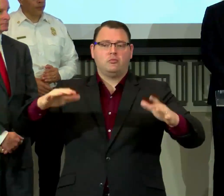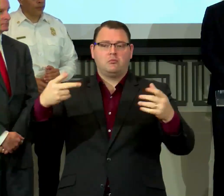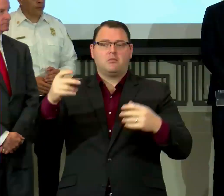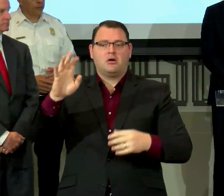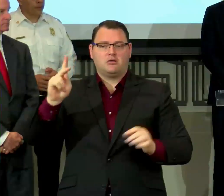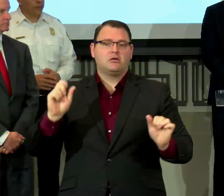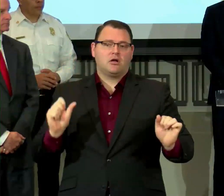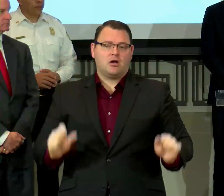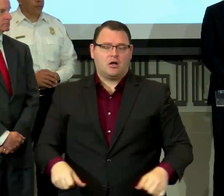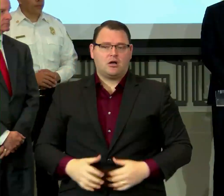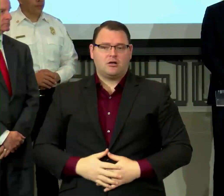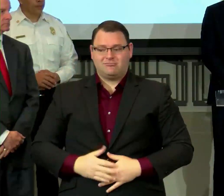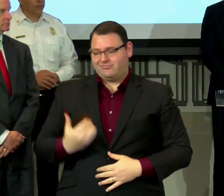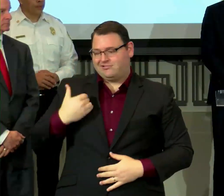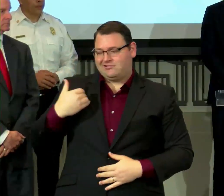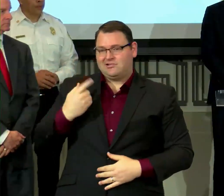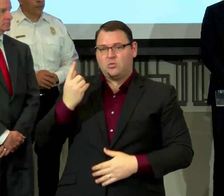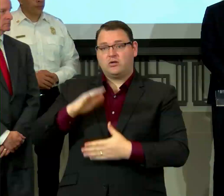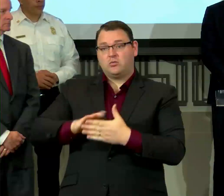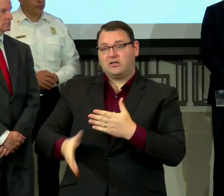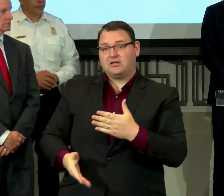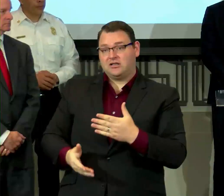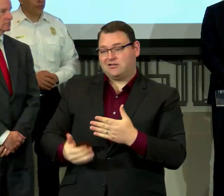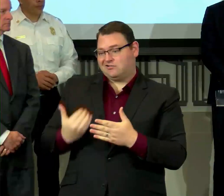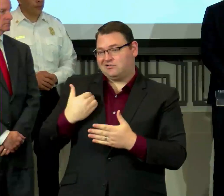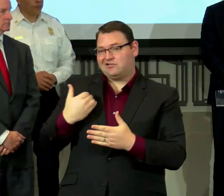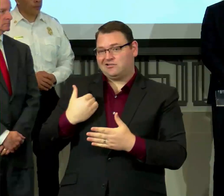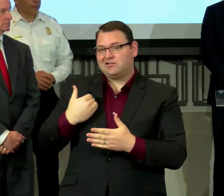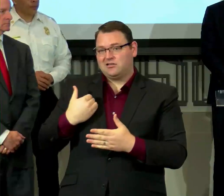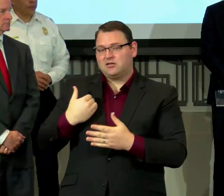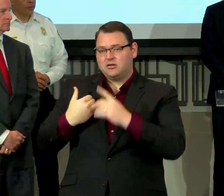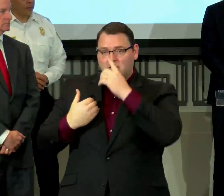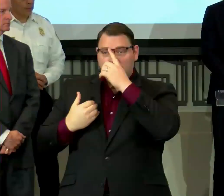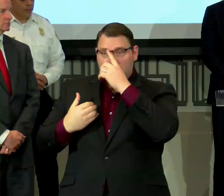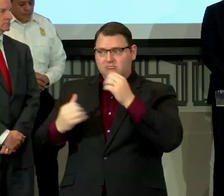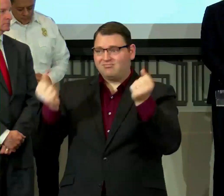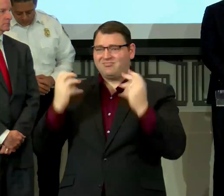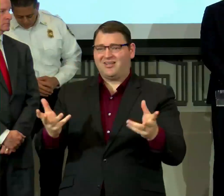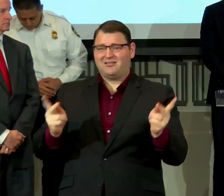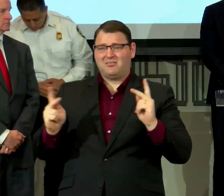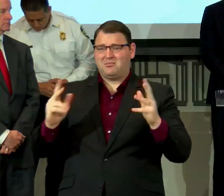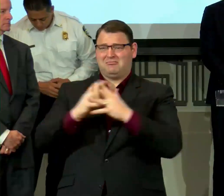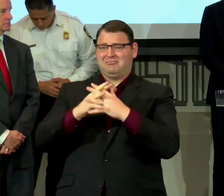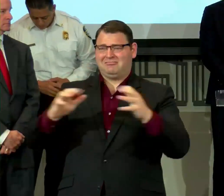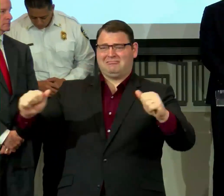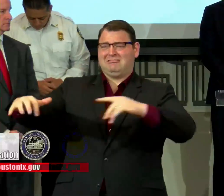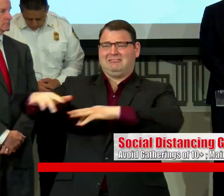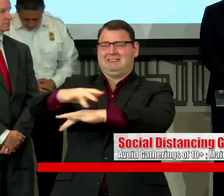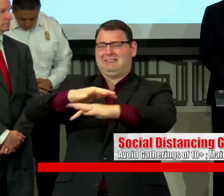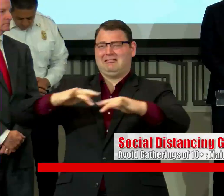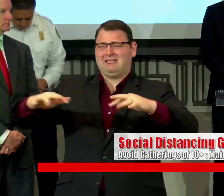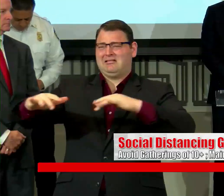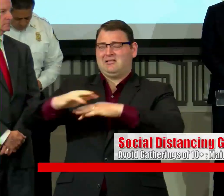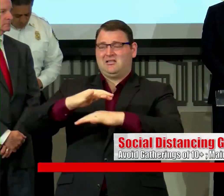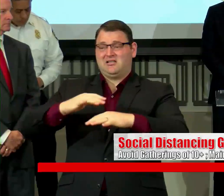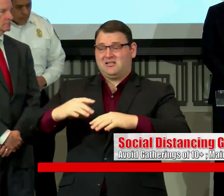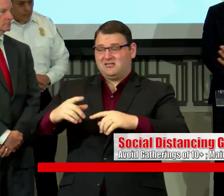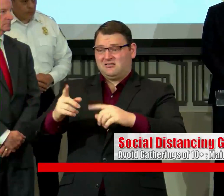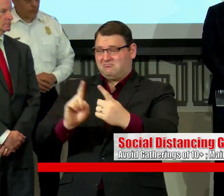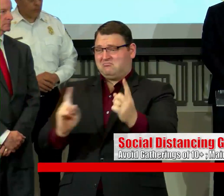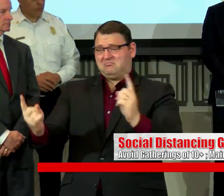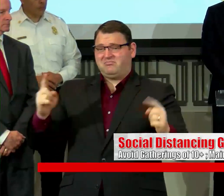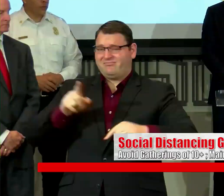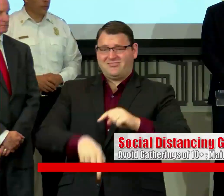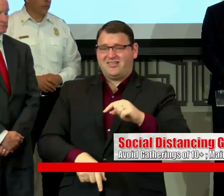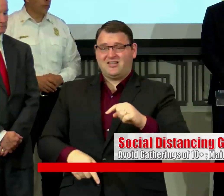one over the weekend, where was there so many people in the park could not engage in social distancing, and so we told